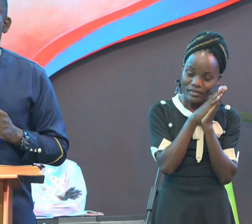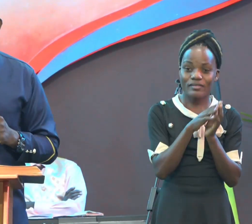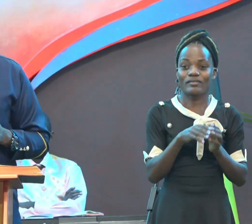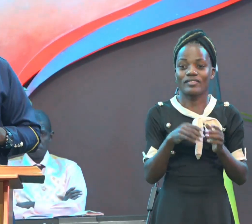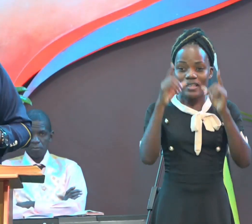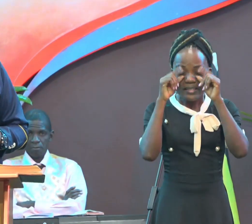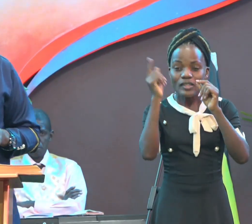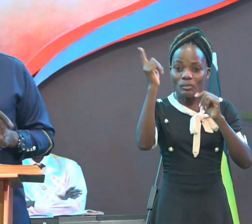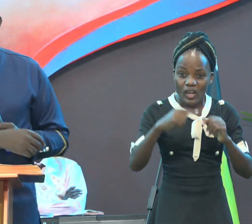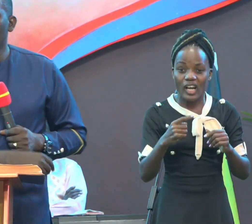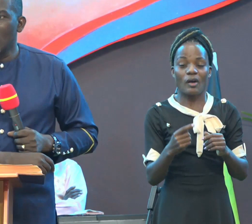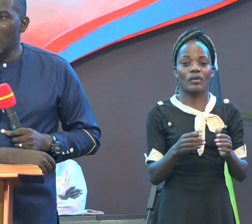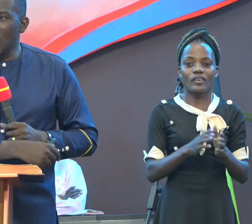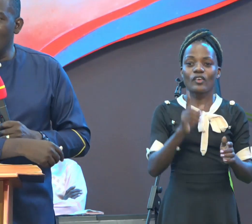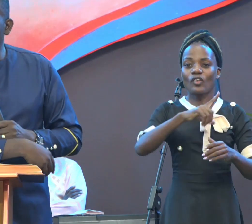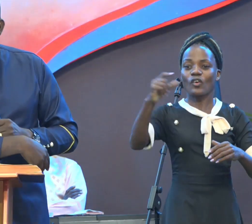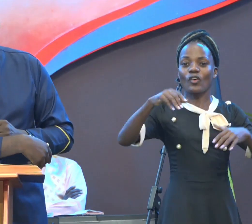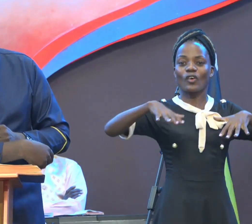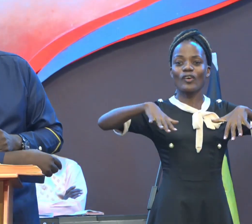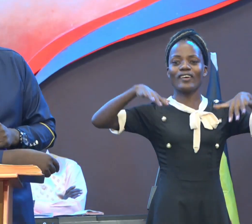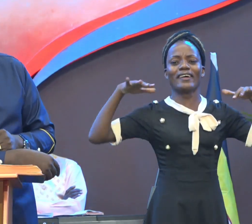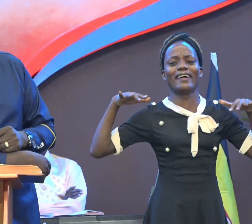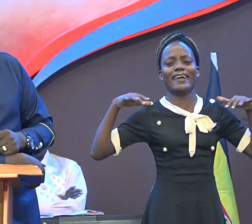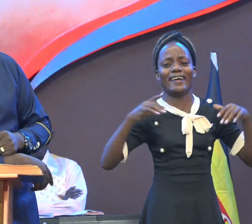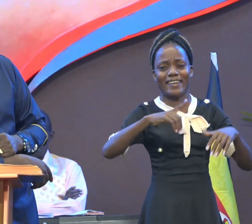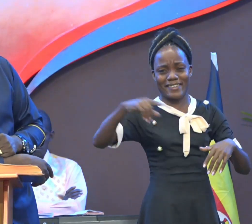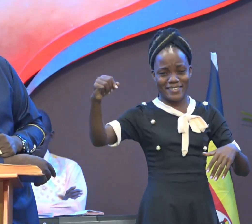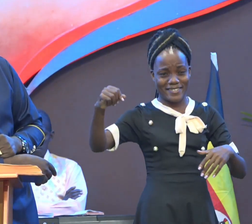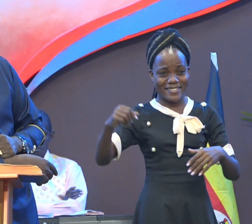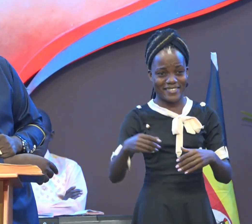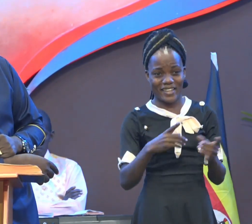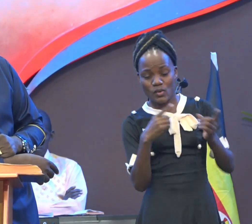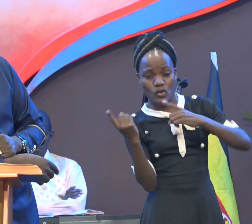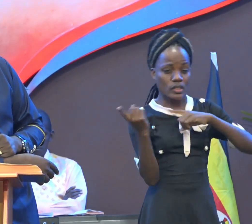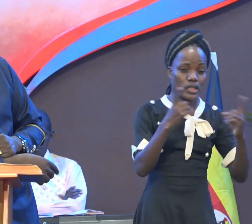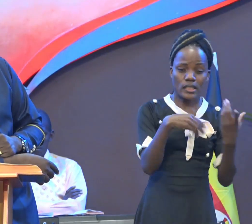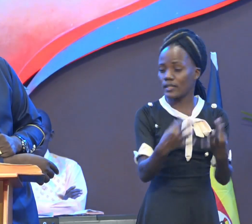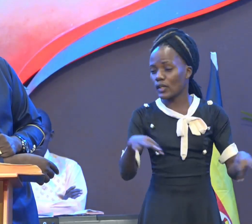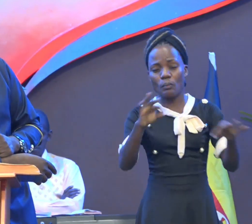his time, you go to parliament.